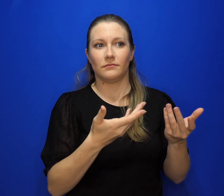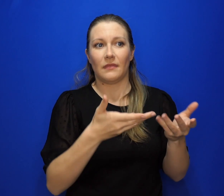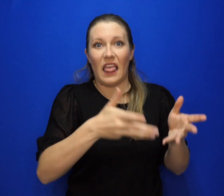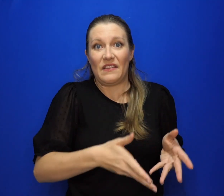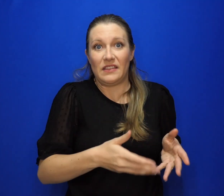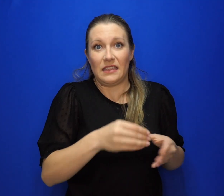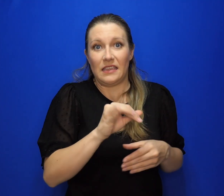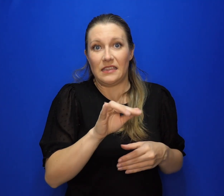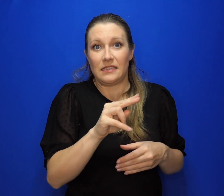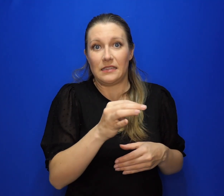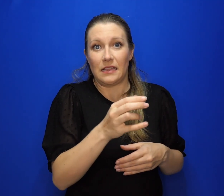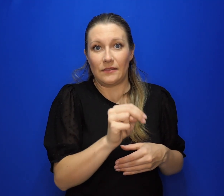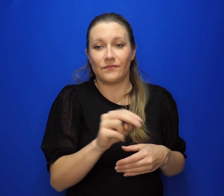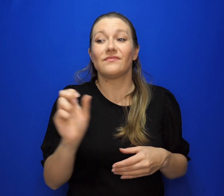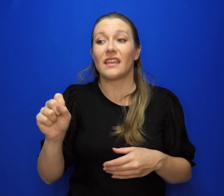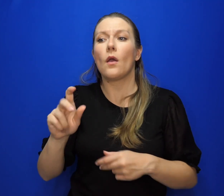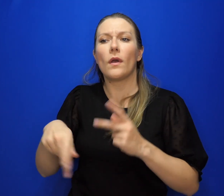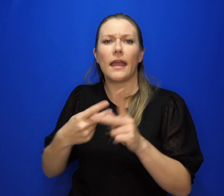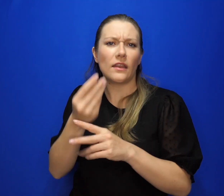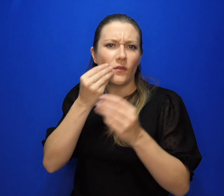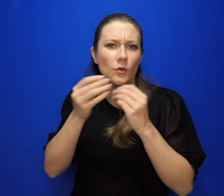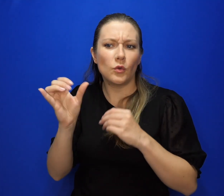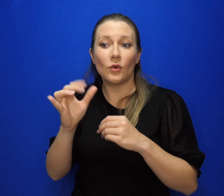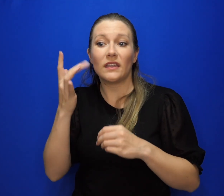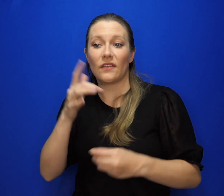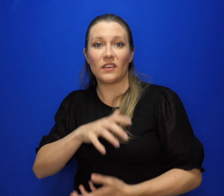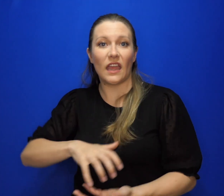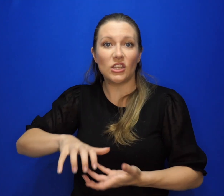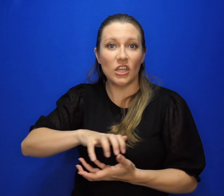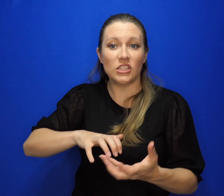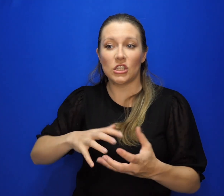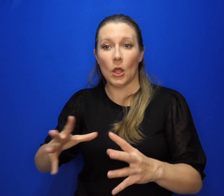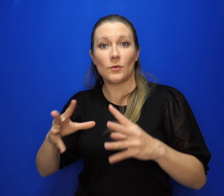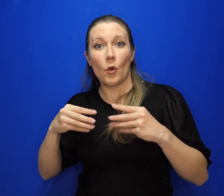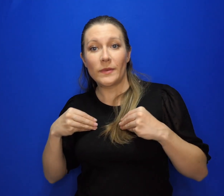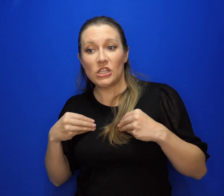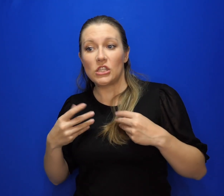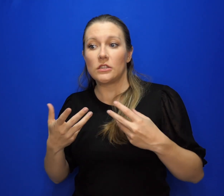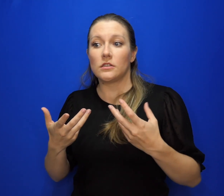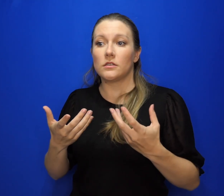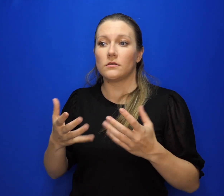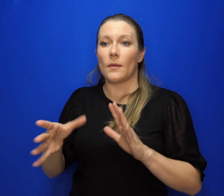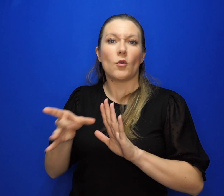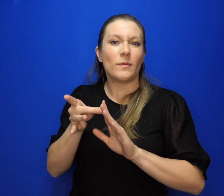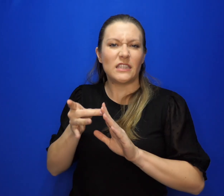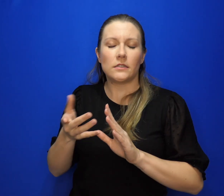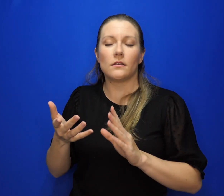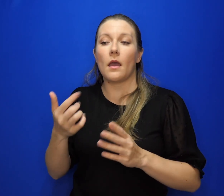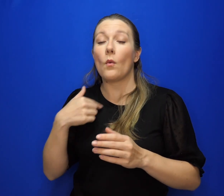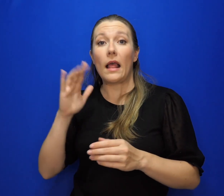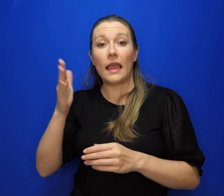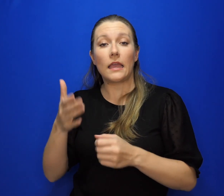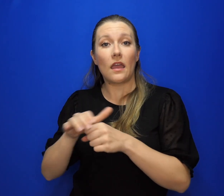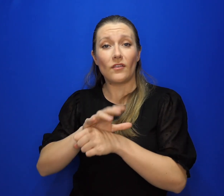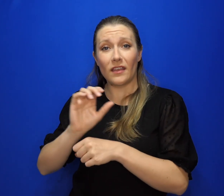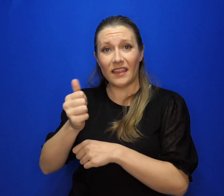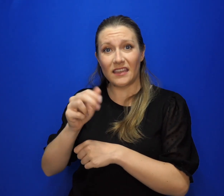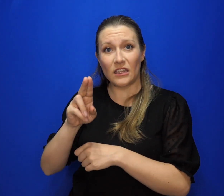of digestion, absorption? Am I going to cover the 10 units in time? So if you panicked, for